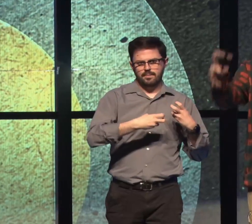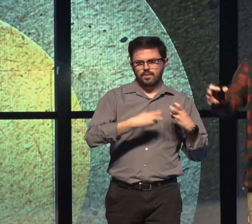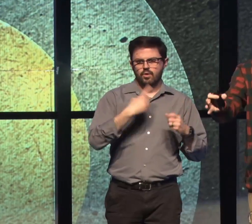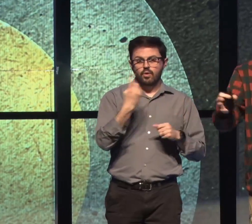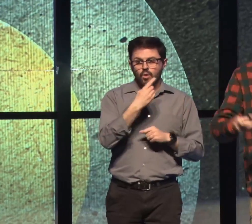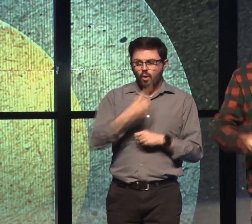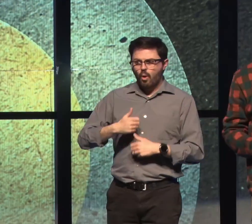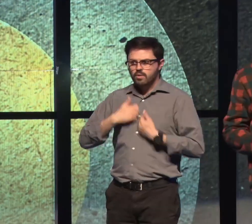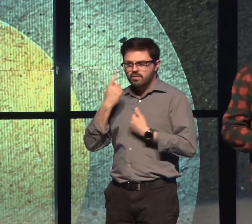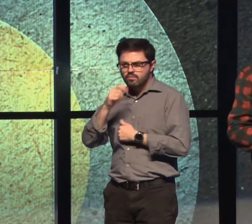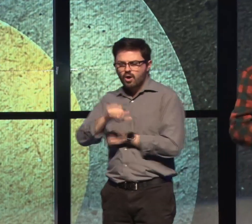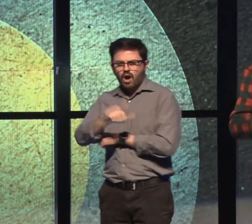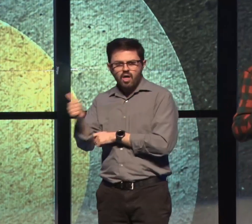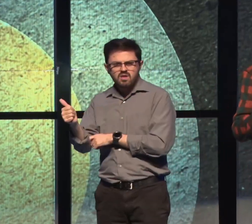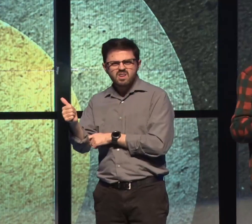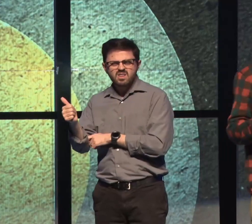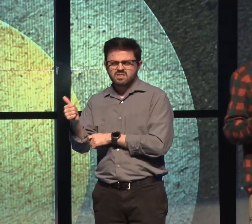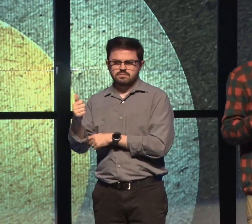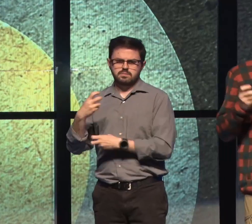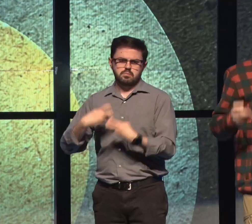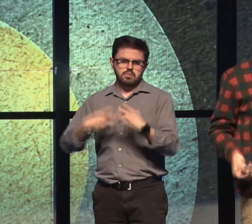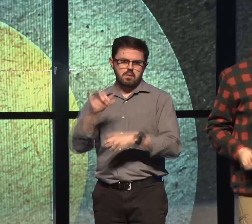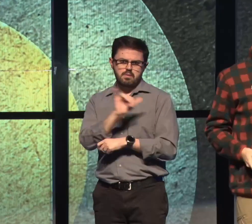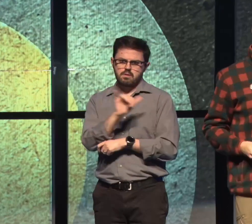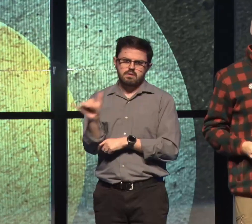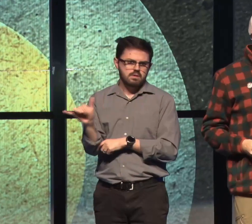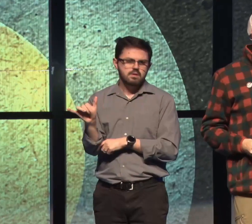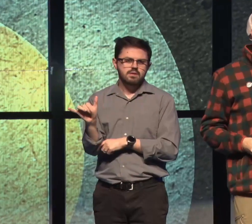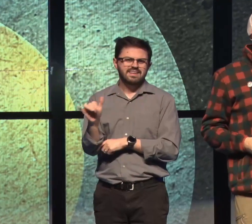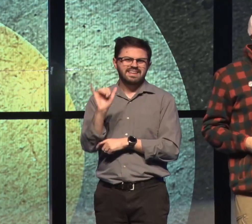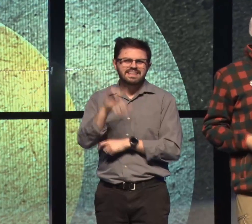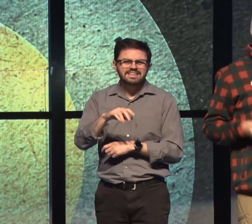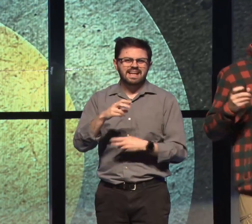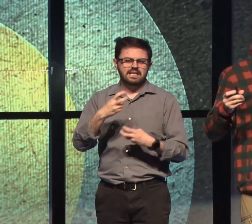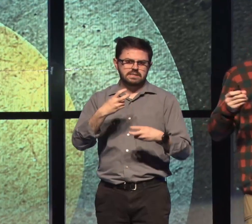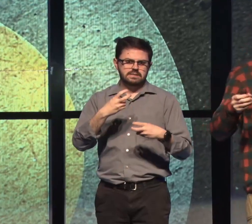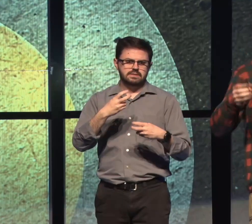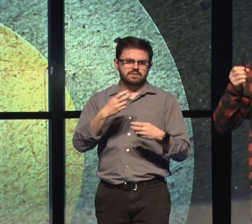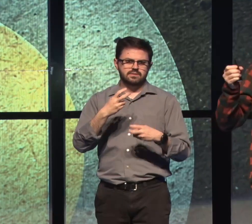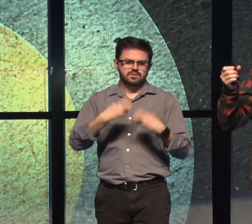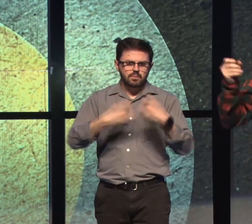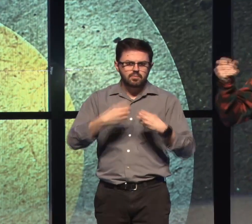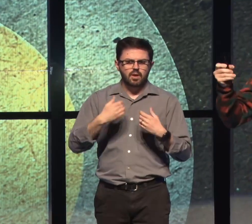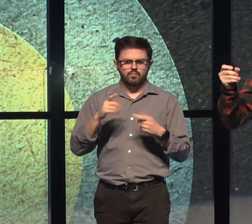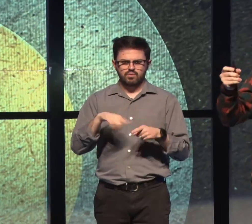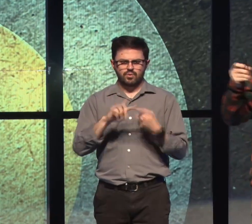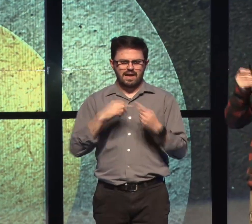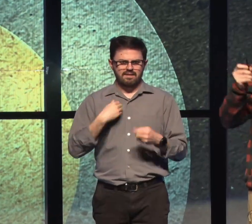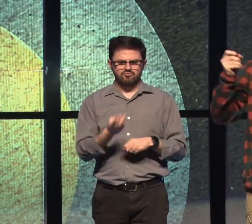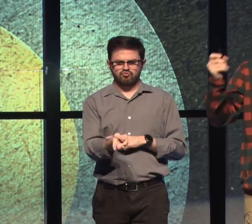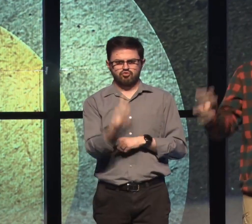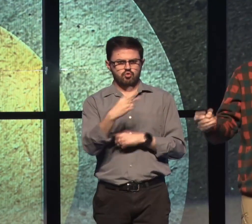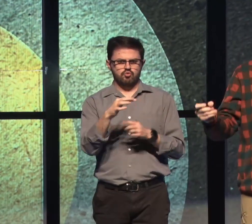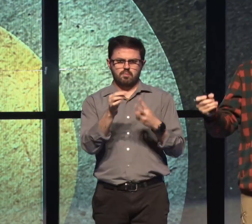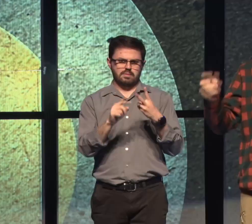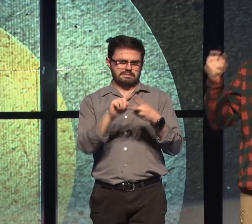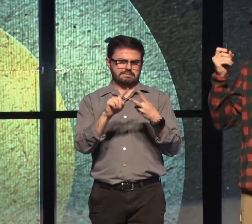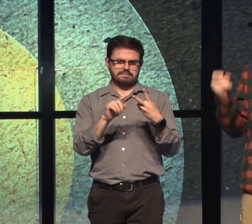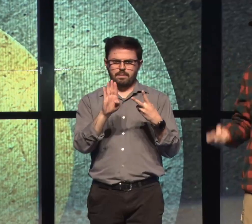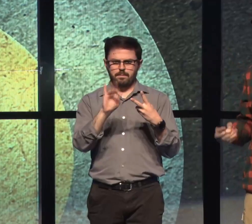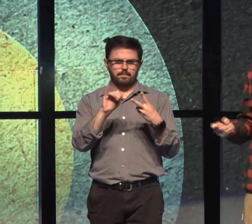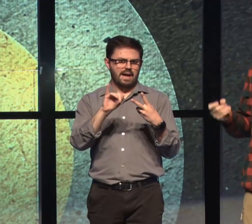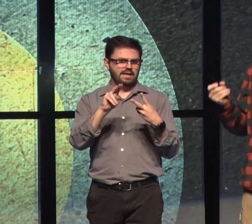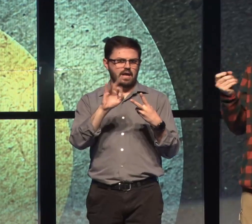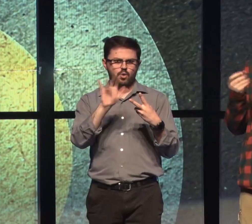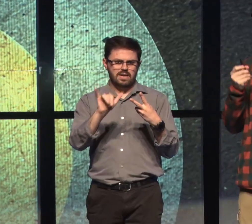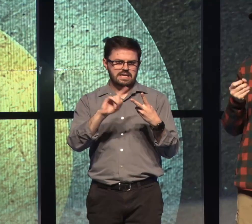is equally problematic. And these are the problems with binaries. Binaries that put us into this space of either or. They